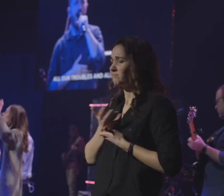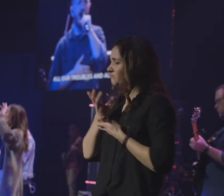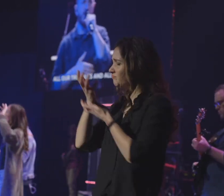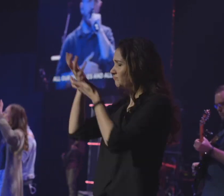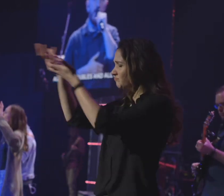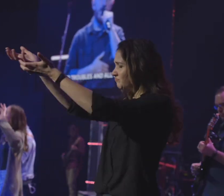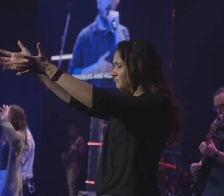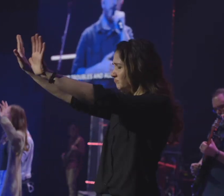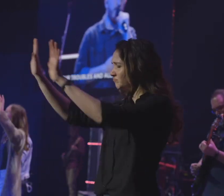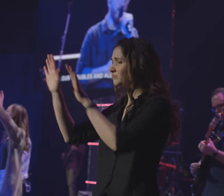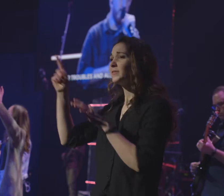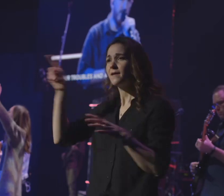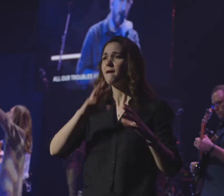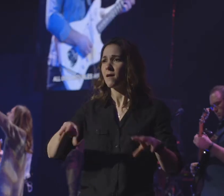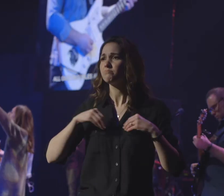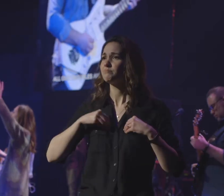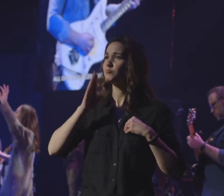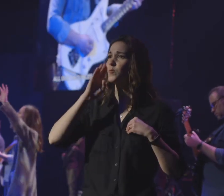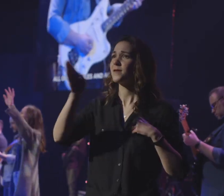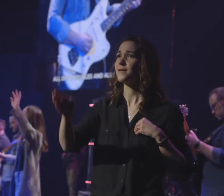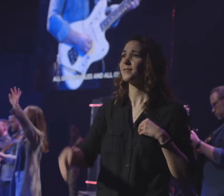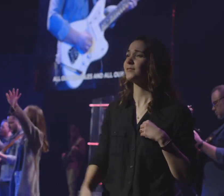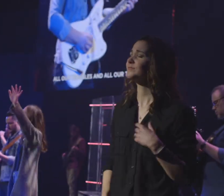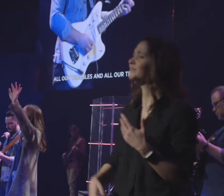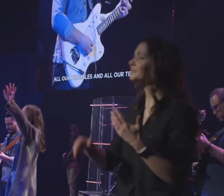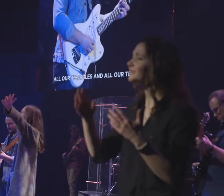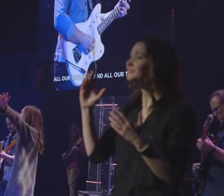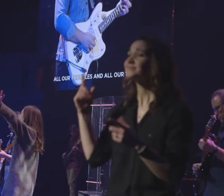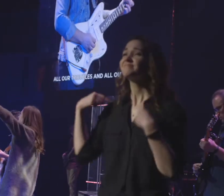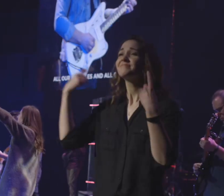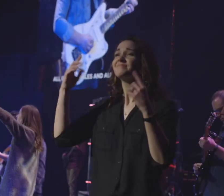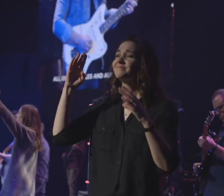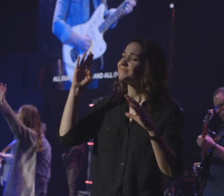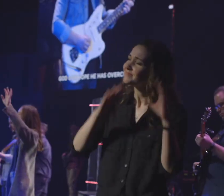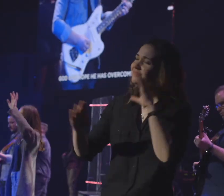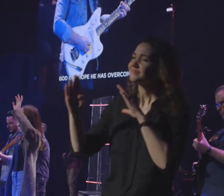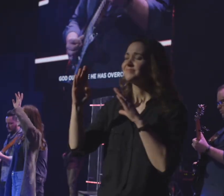All our troubles, all our tears,